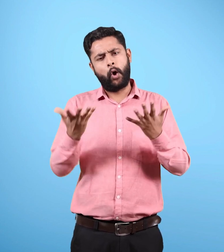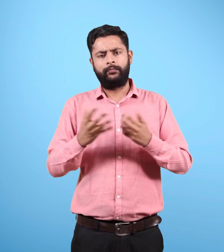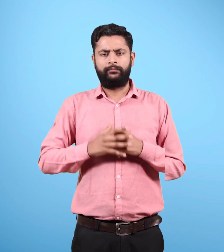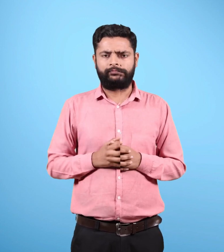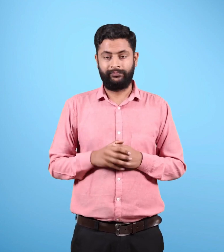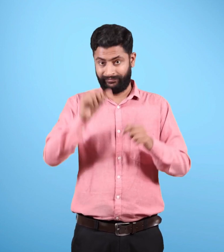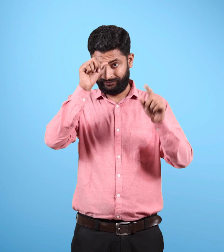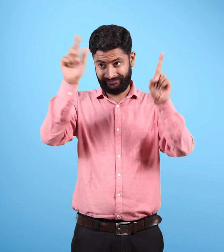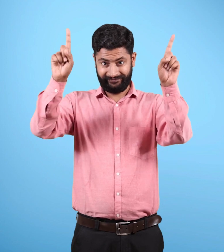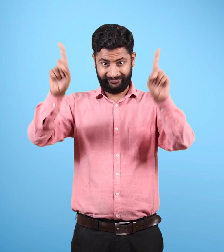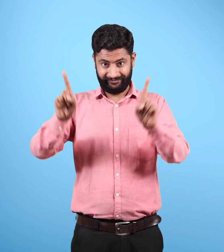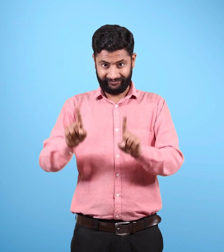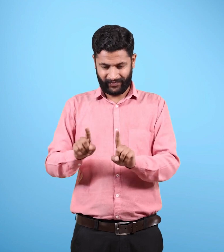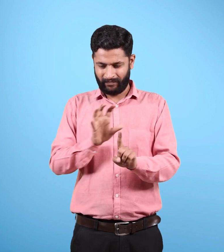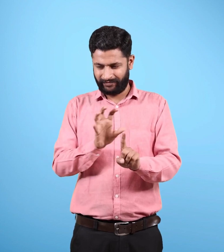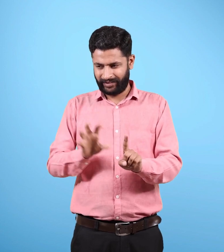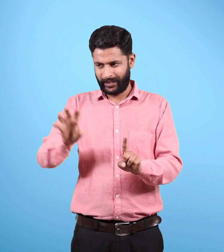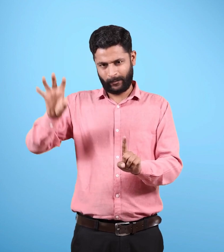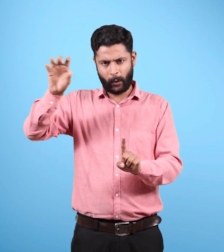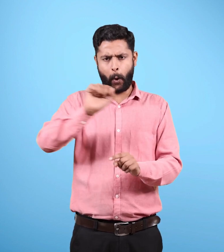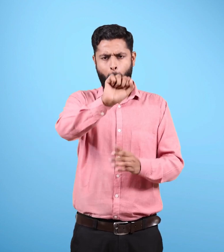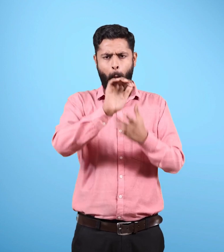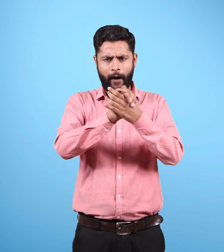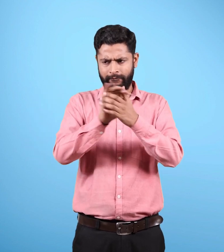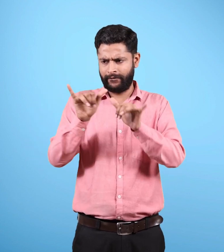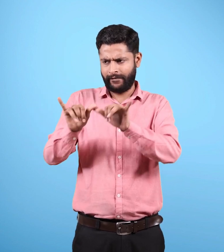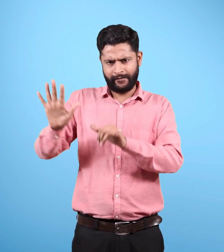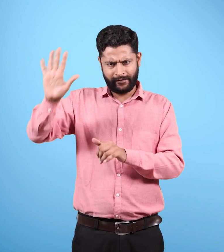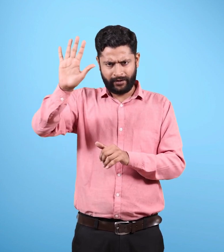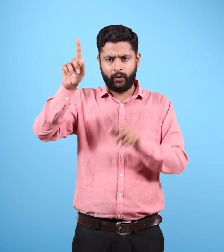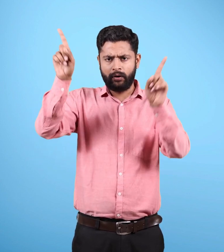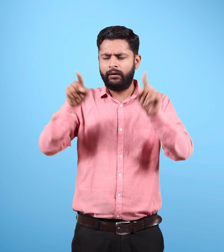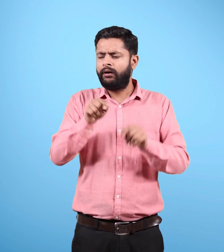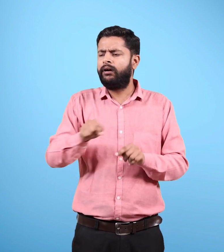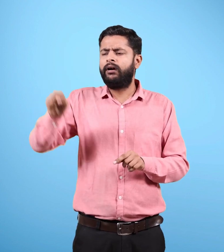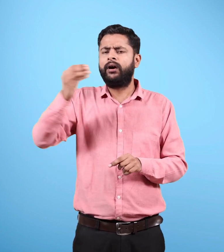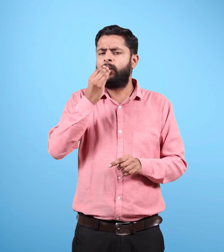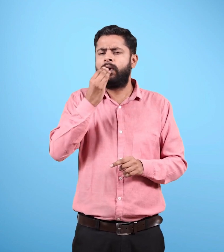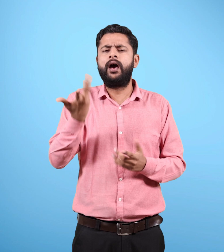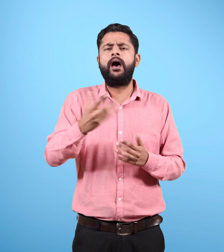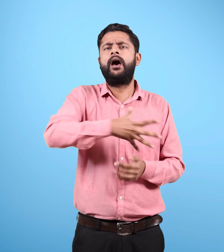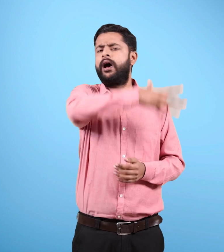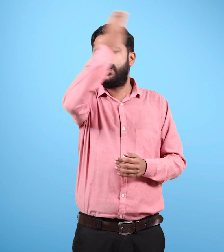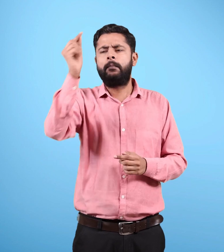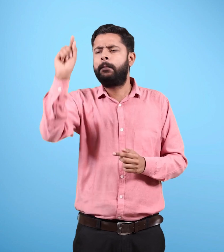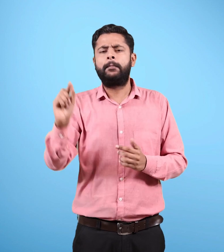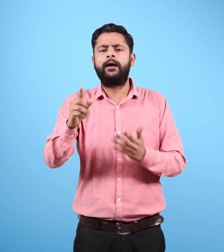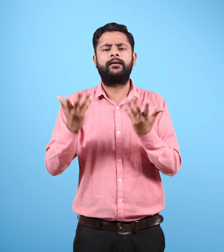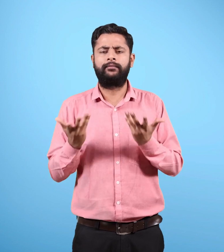See if you can also get this information from friends staying in different states of India.